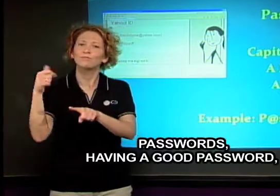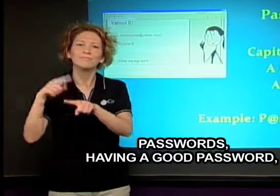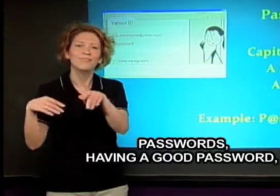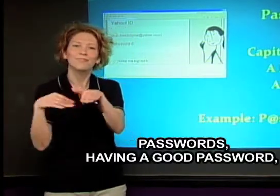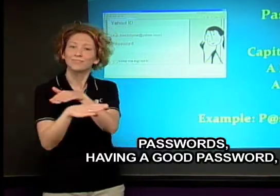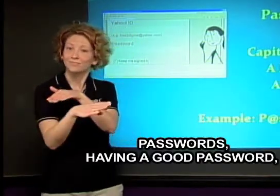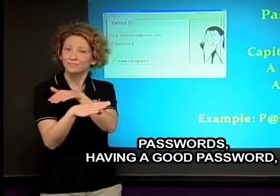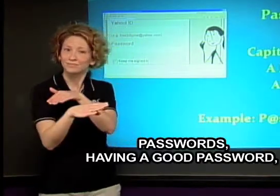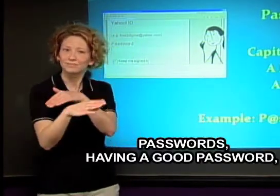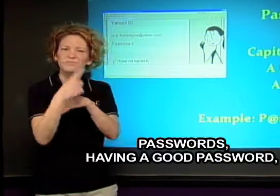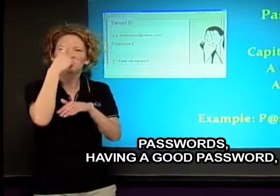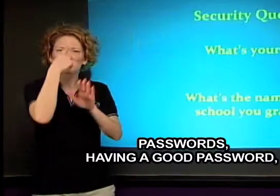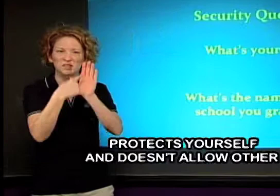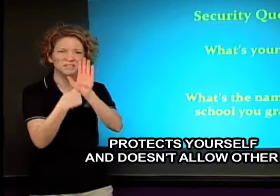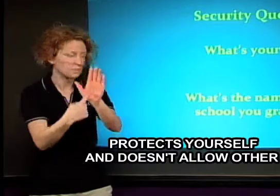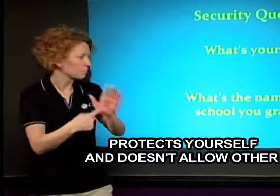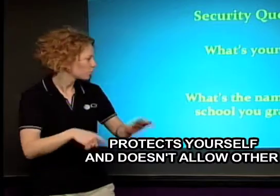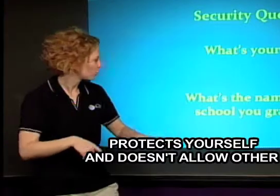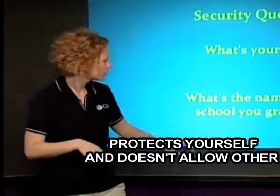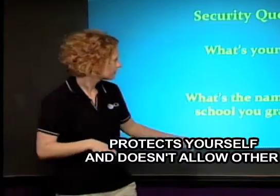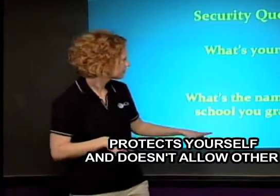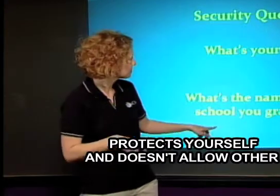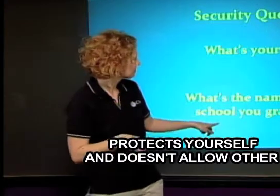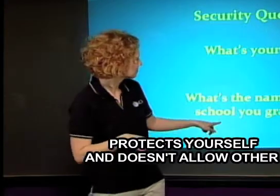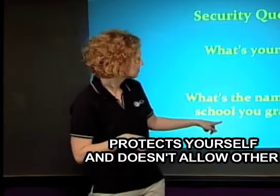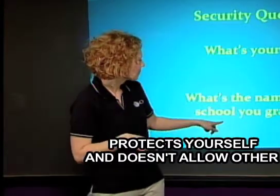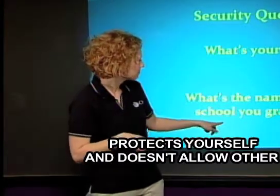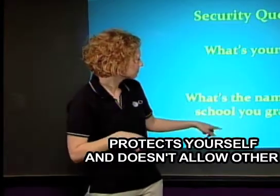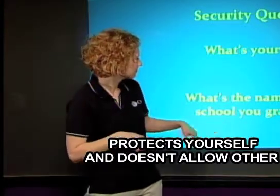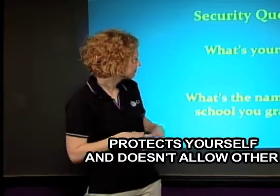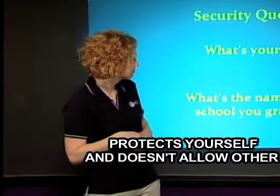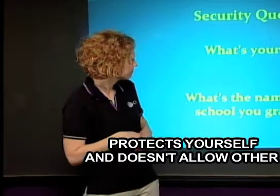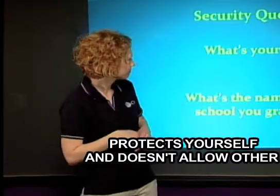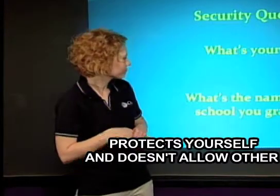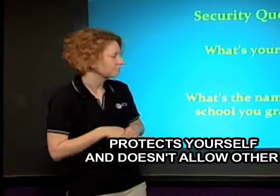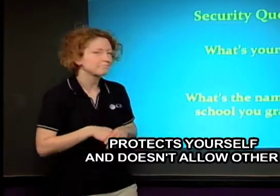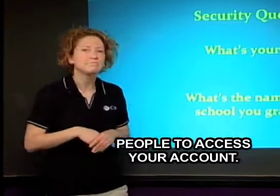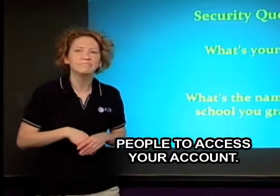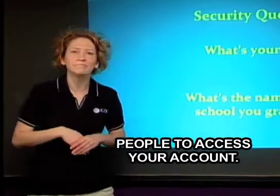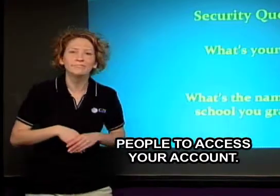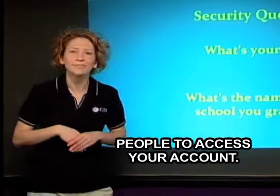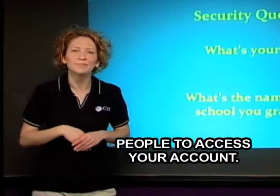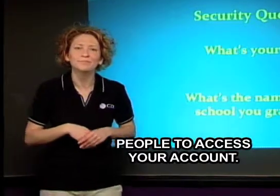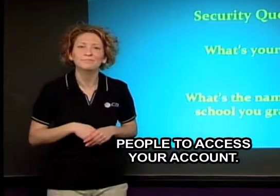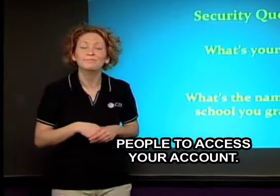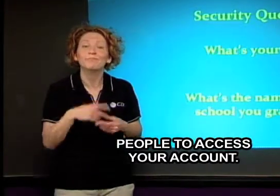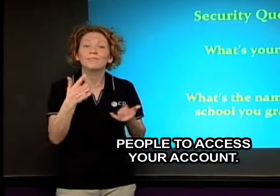Passwords, having a good password protects yourself and doesn't allow other people to access your account.